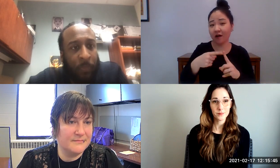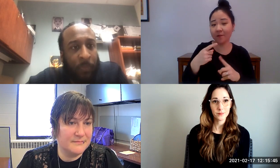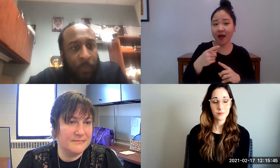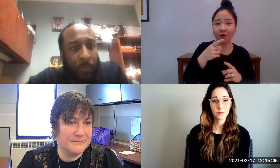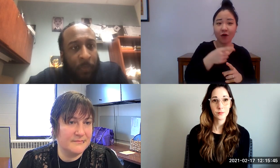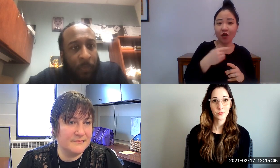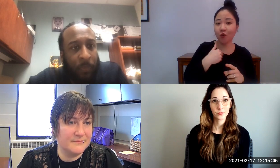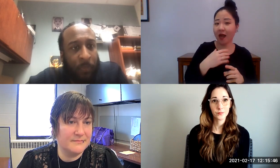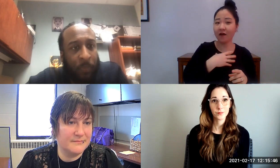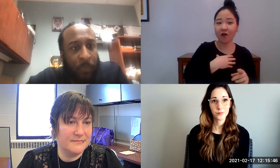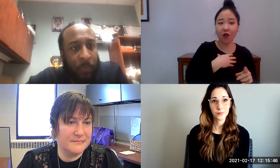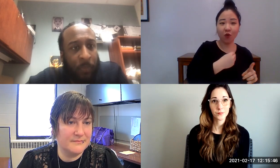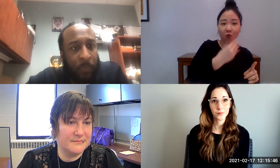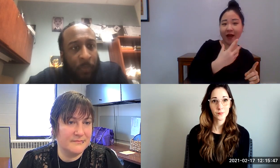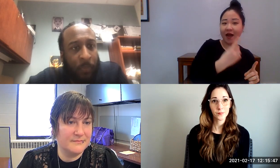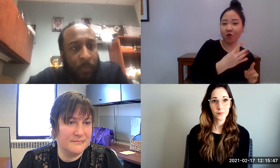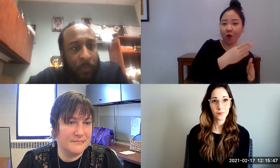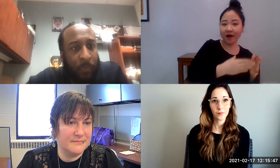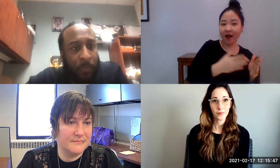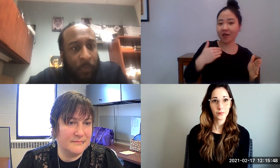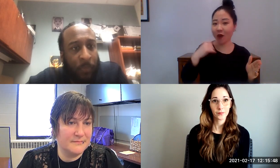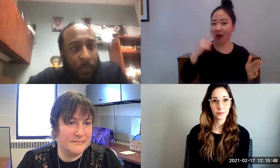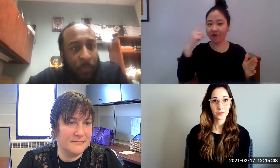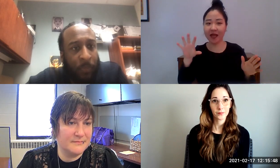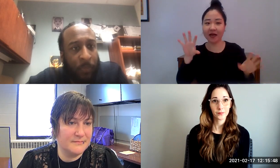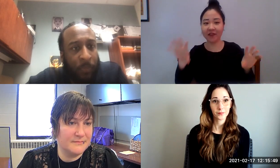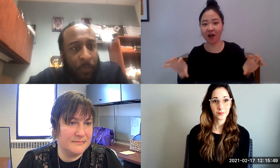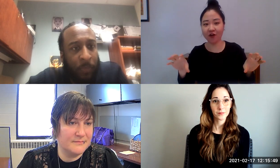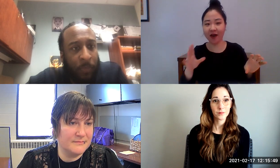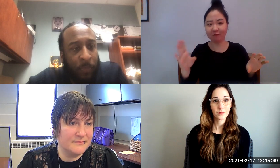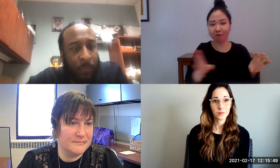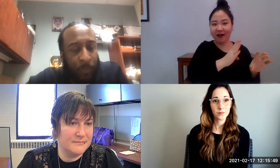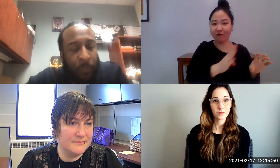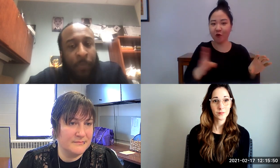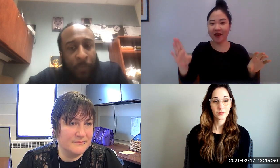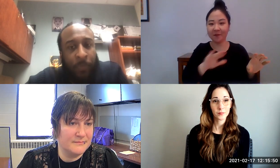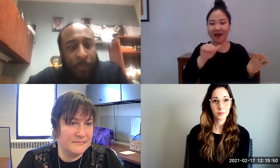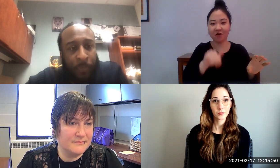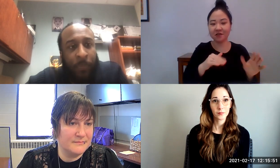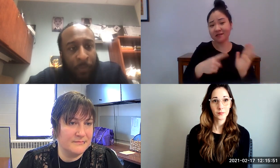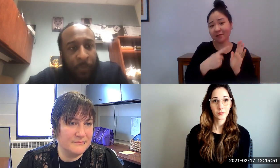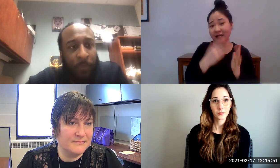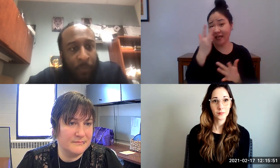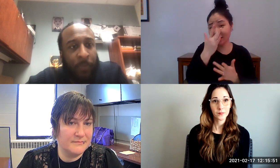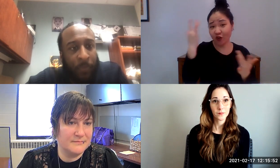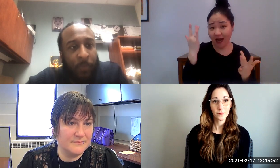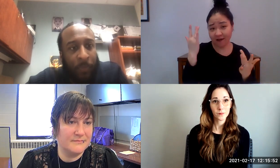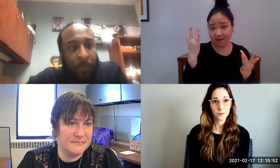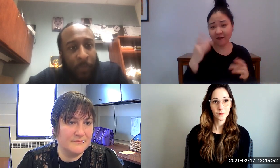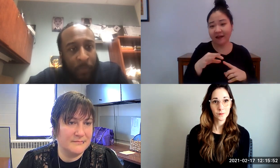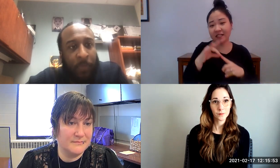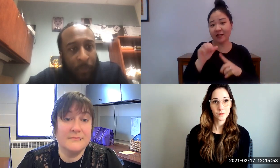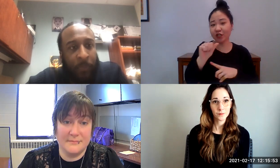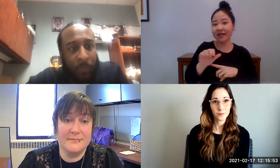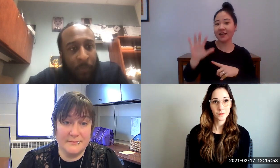people talk about you have the white on one end, you have the black on the other end, and everyone in the middle sometimes gets